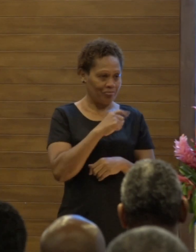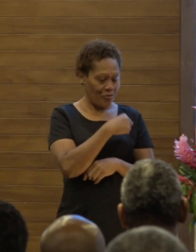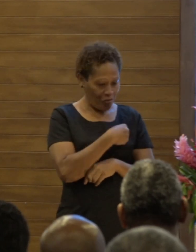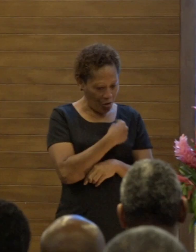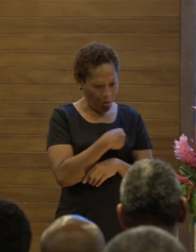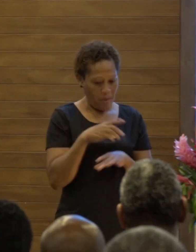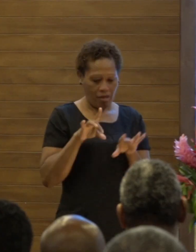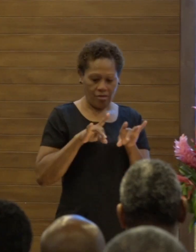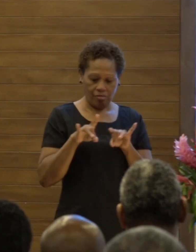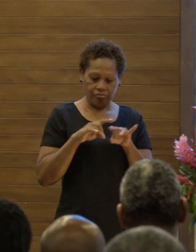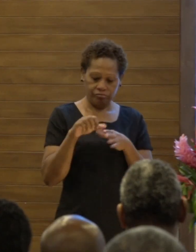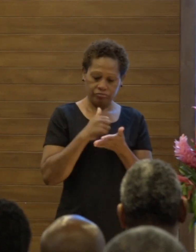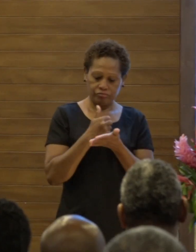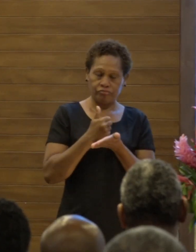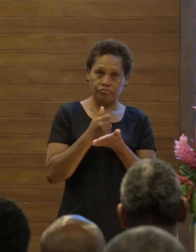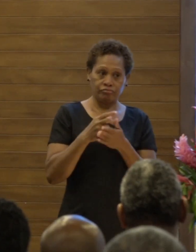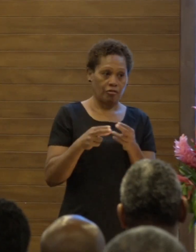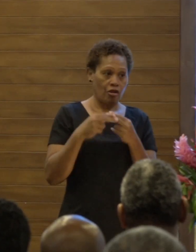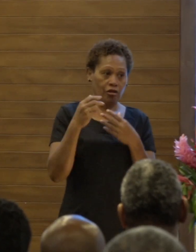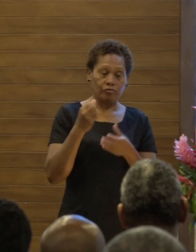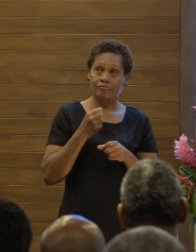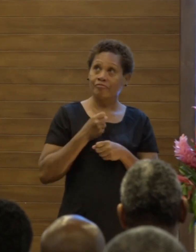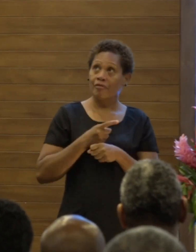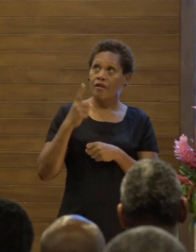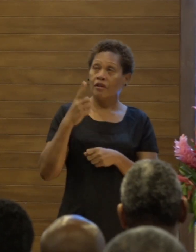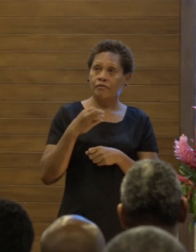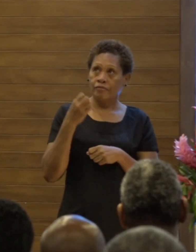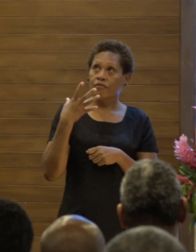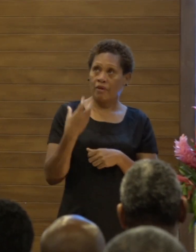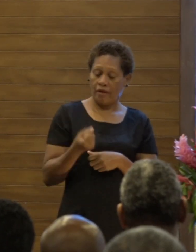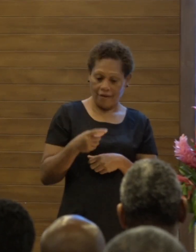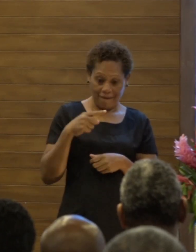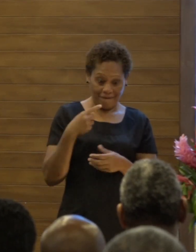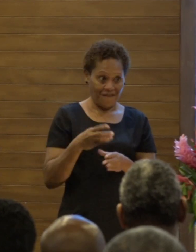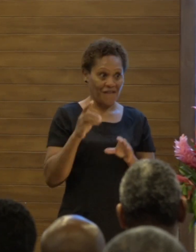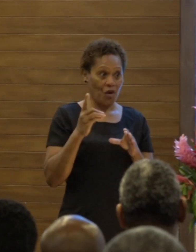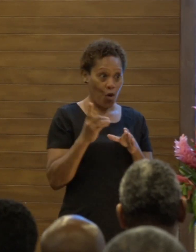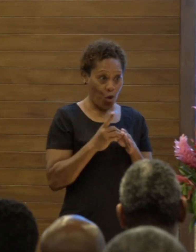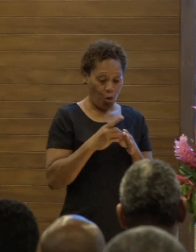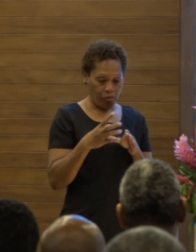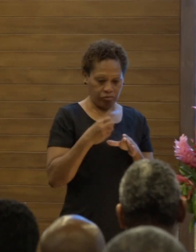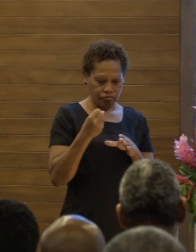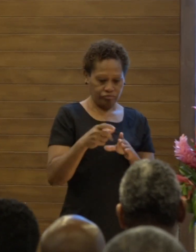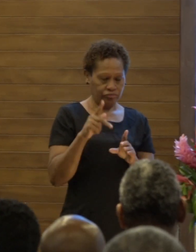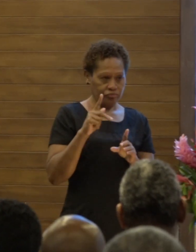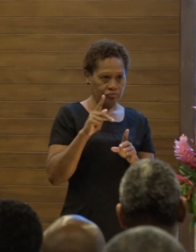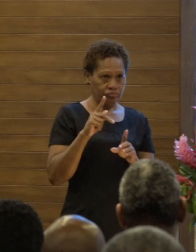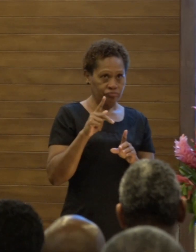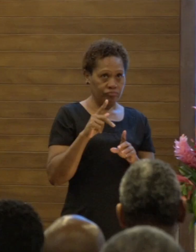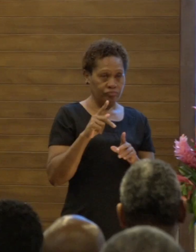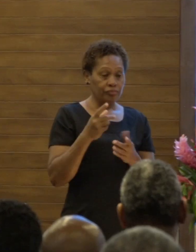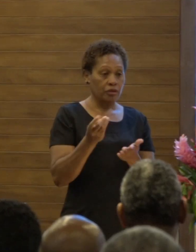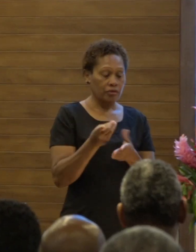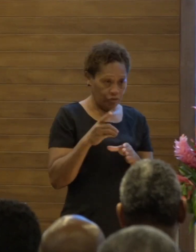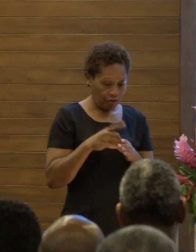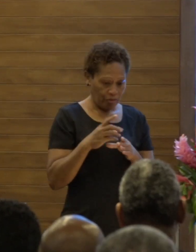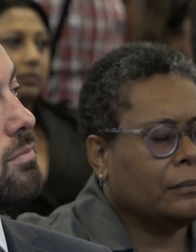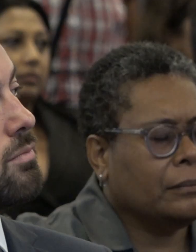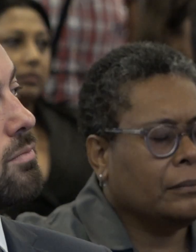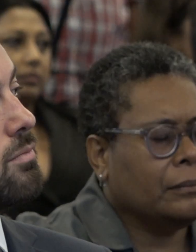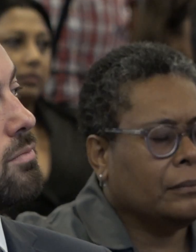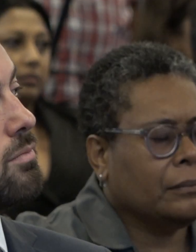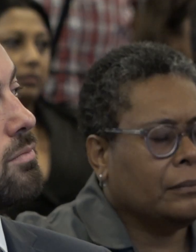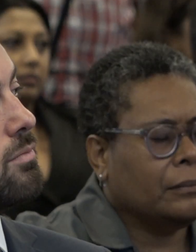plan and our action to God, it becomes more than a document, it becomes a vessel in which God's purpose are carried out in our